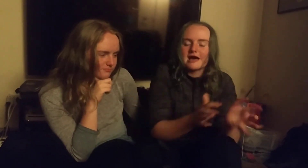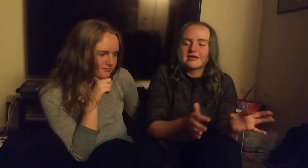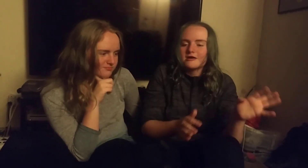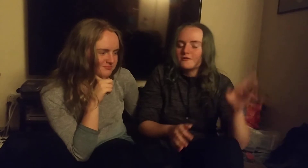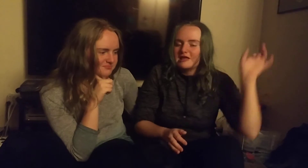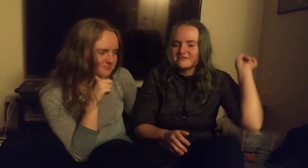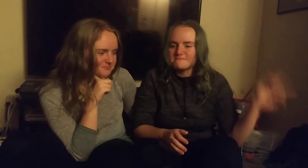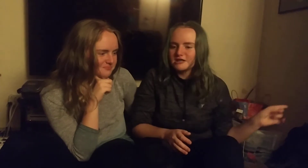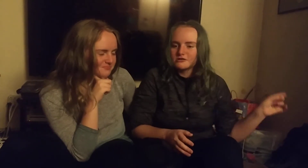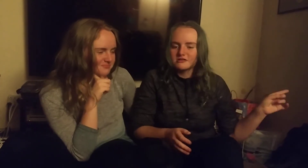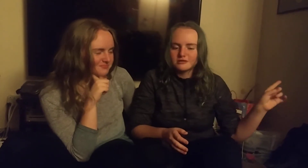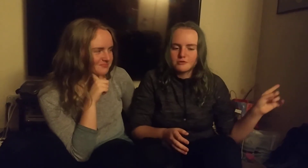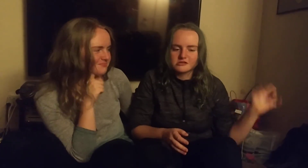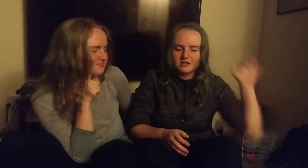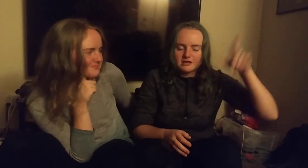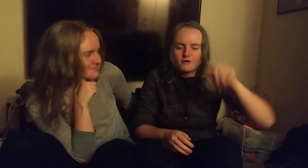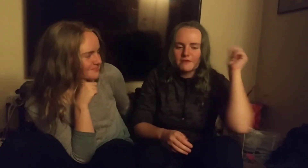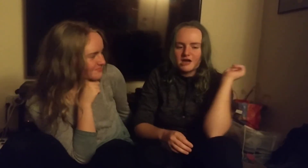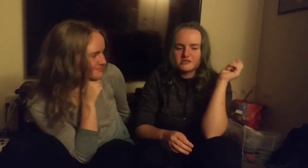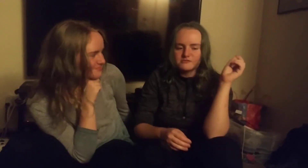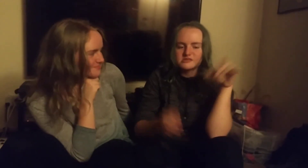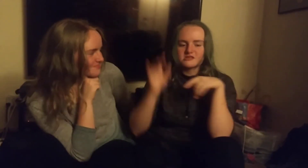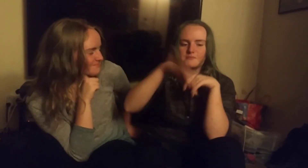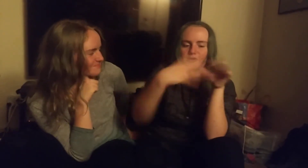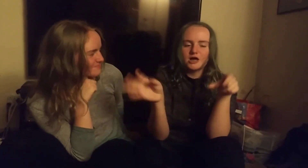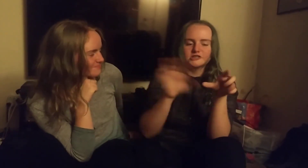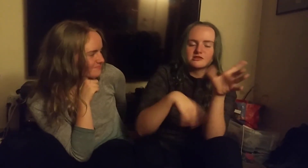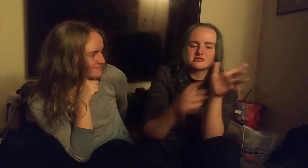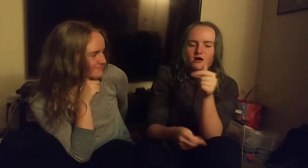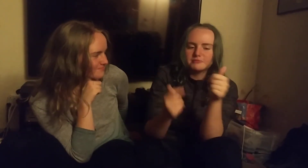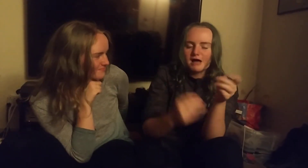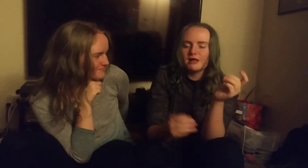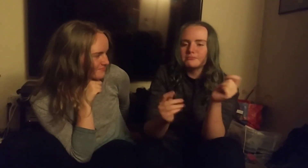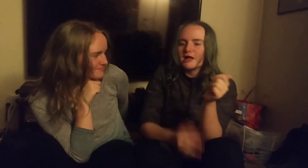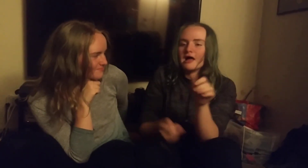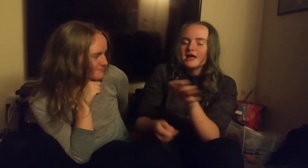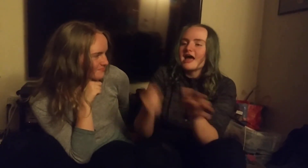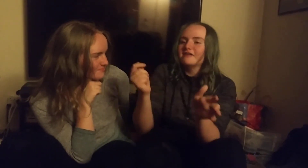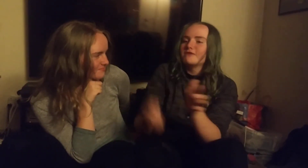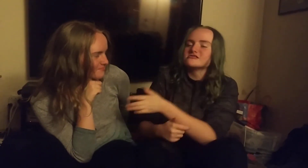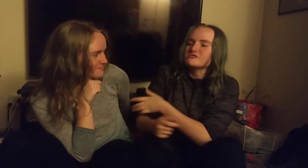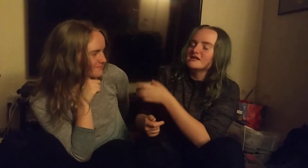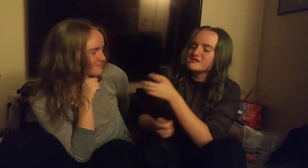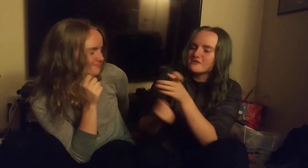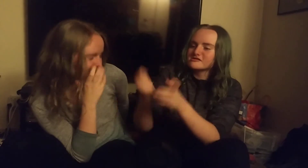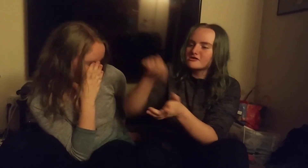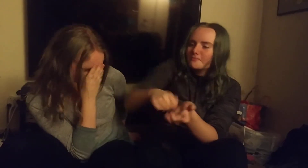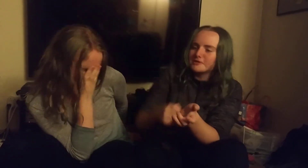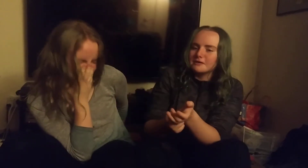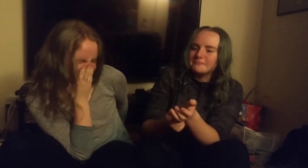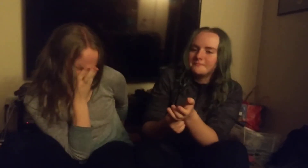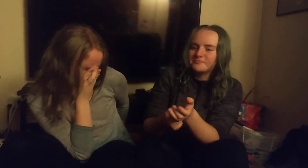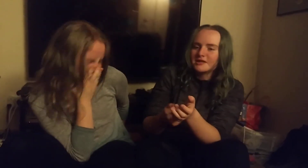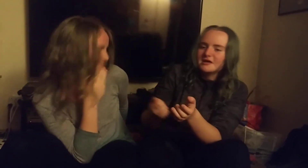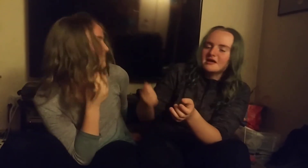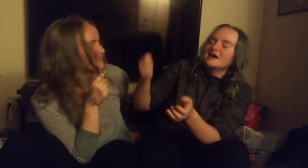We have to make sure the dishwasher's clean. I grabbed the ice cream scoop, I washed it with soap, blah, blah, blah. Anyway, so then I start scooping them. And